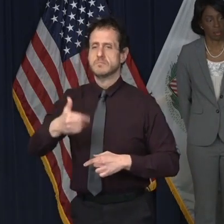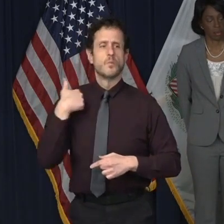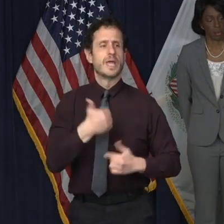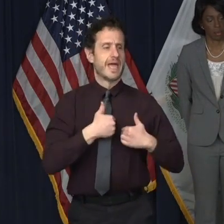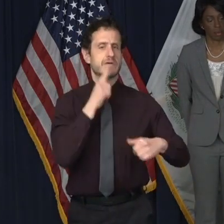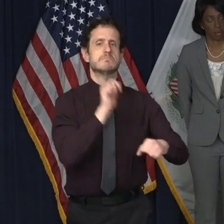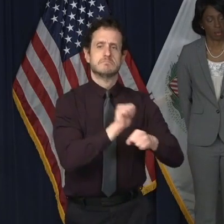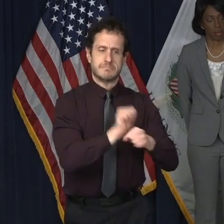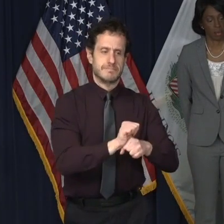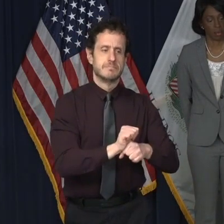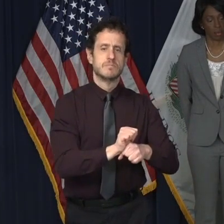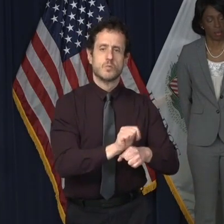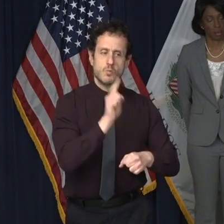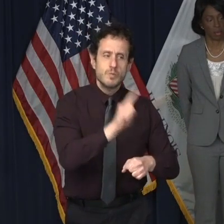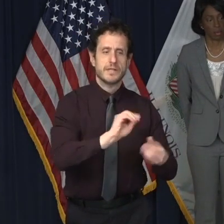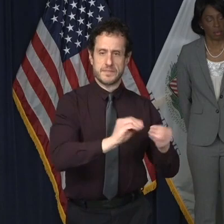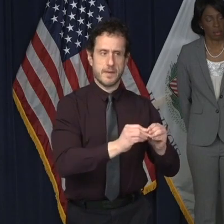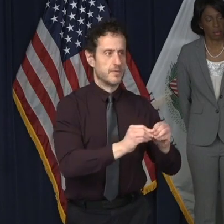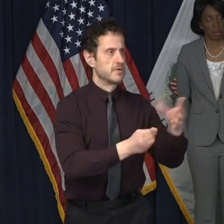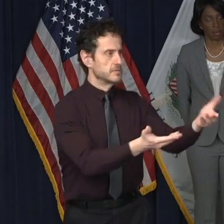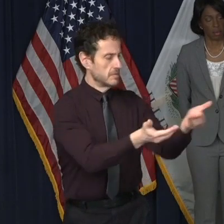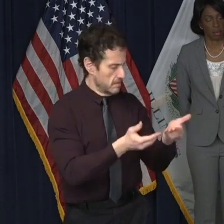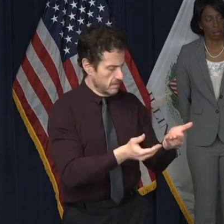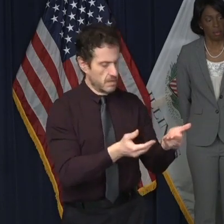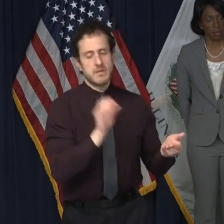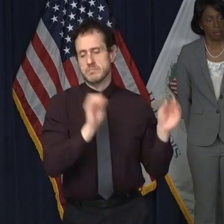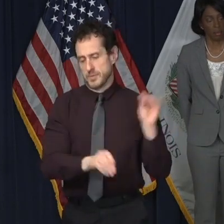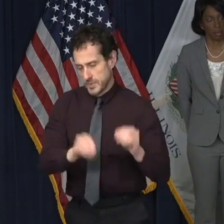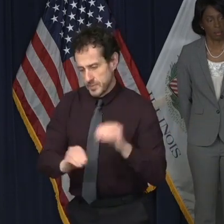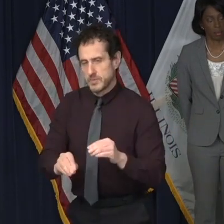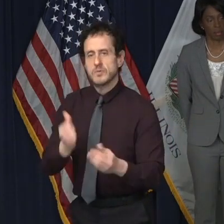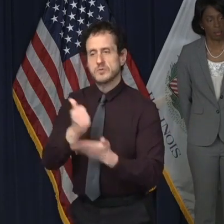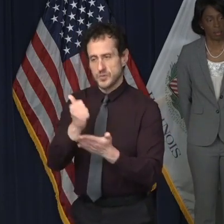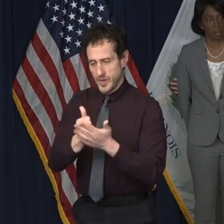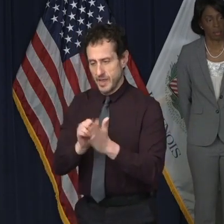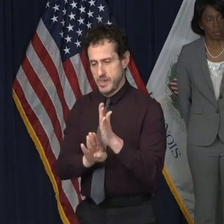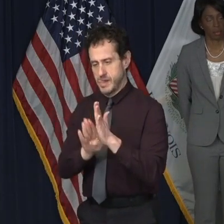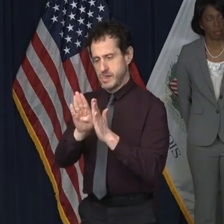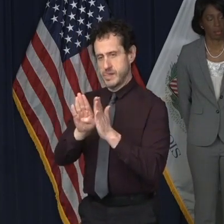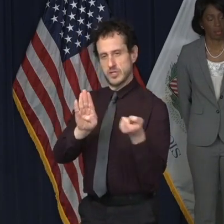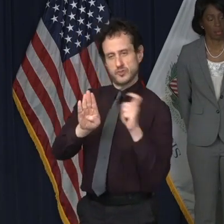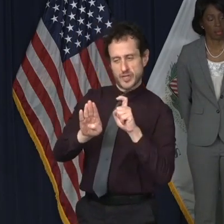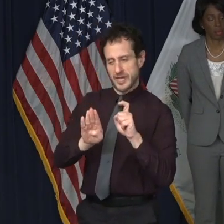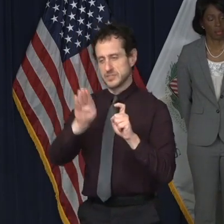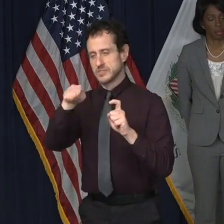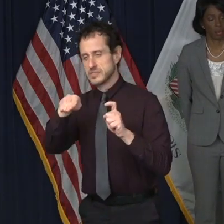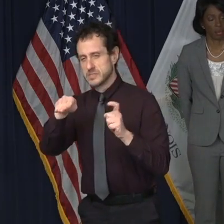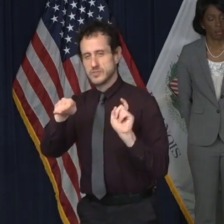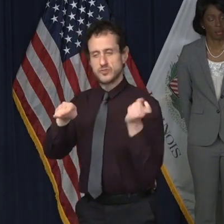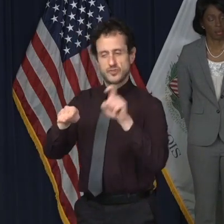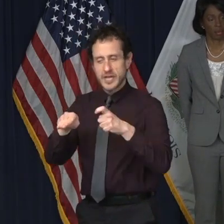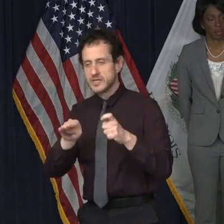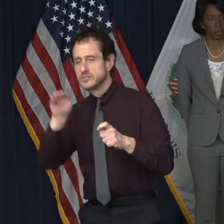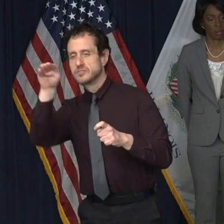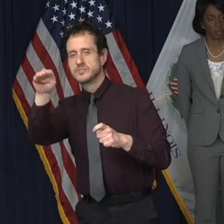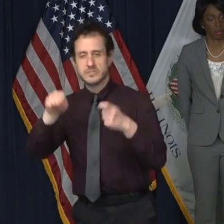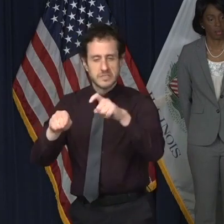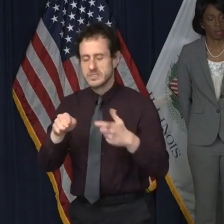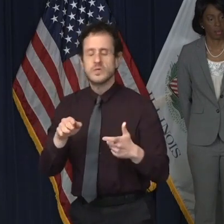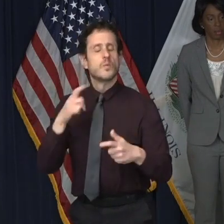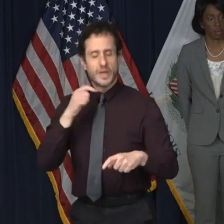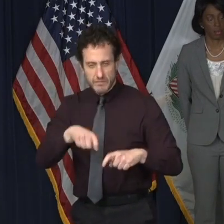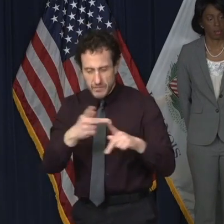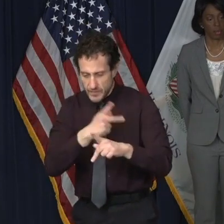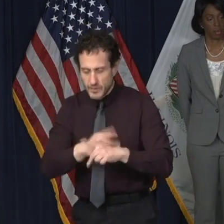an imperfect tool that we use to add context to the actual numbers that we can chart every day: